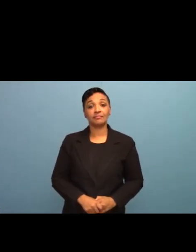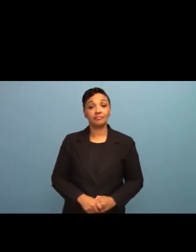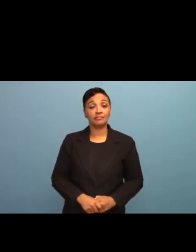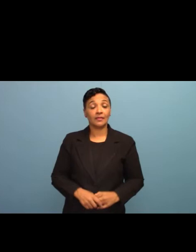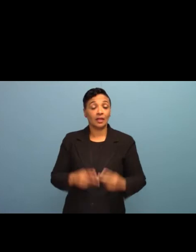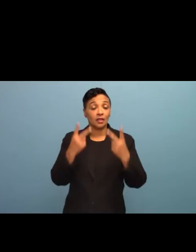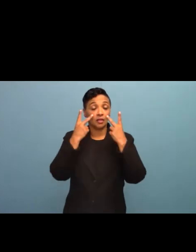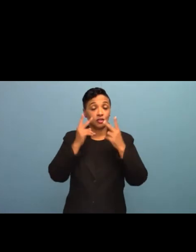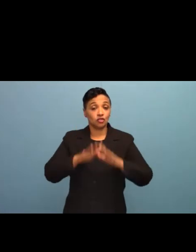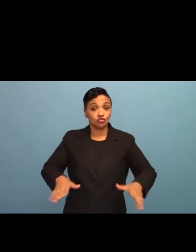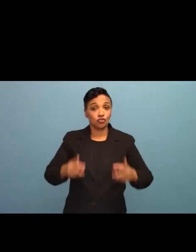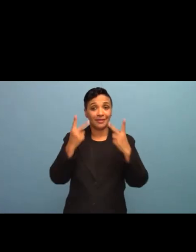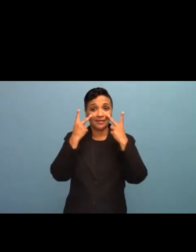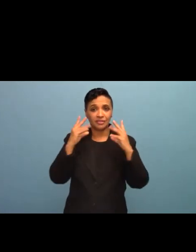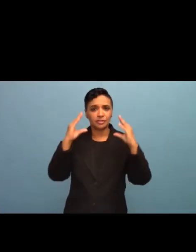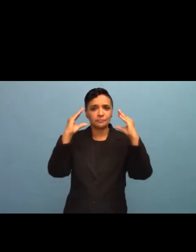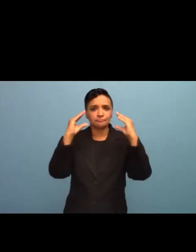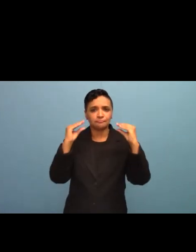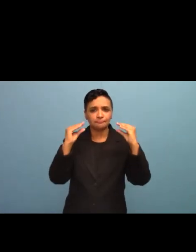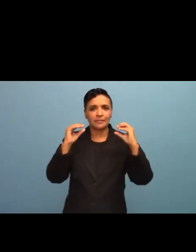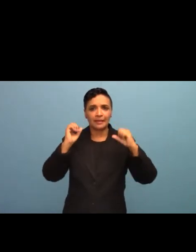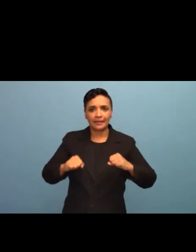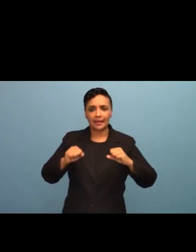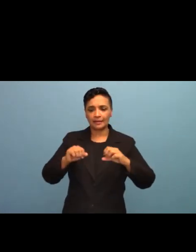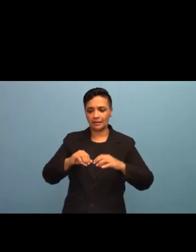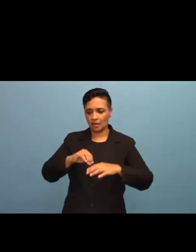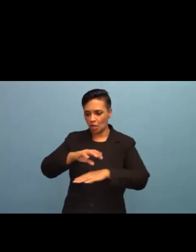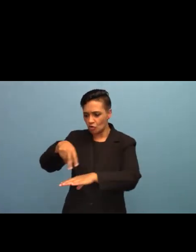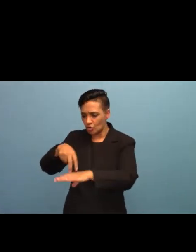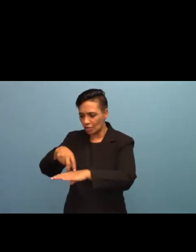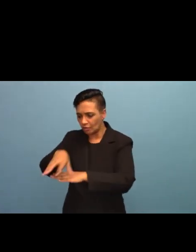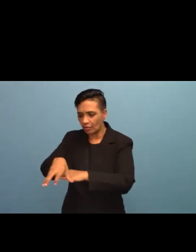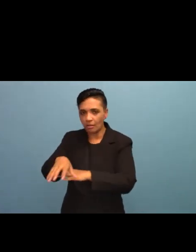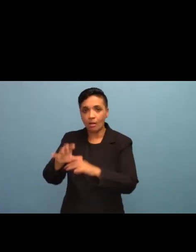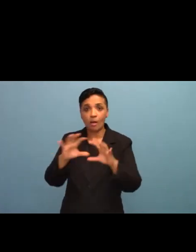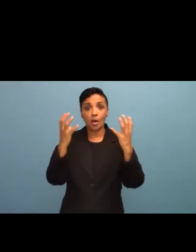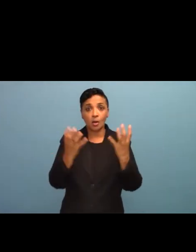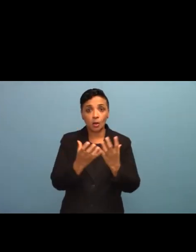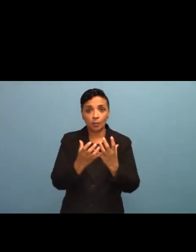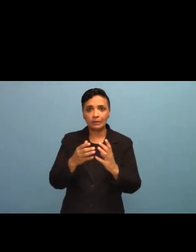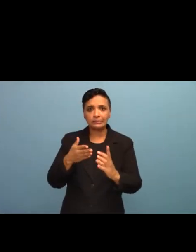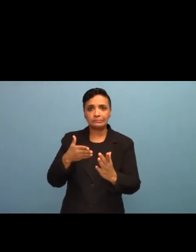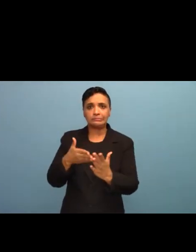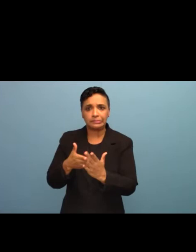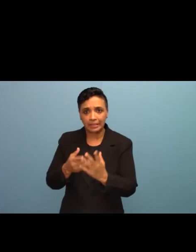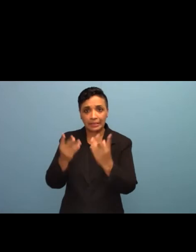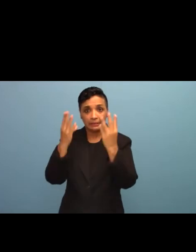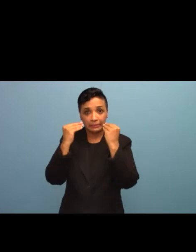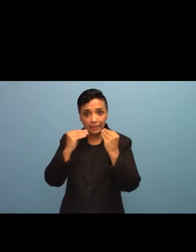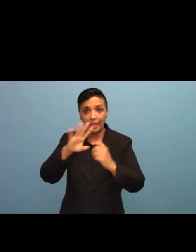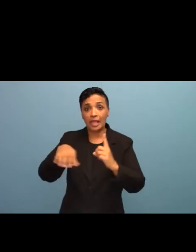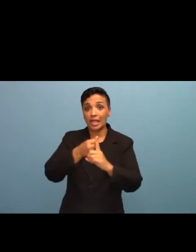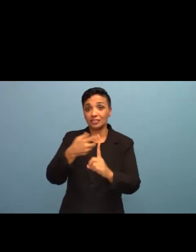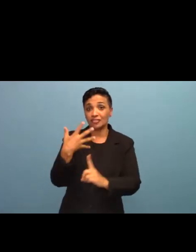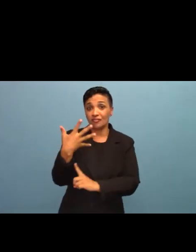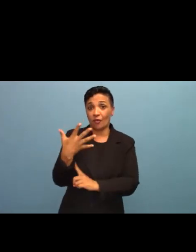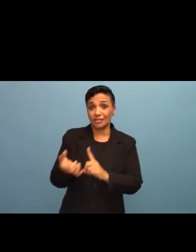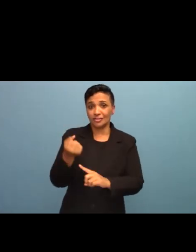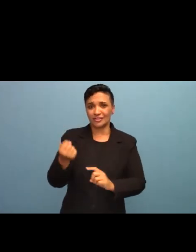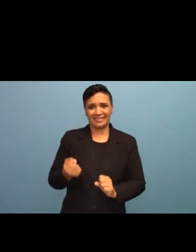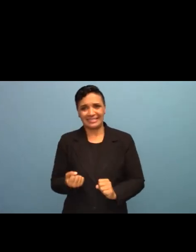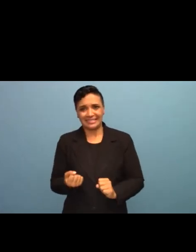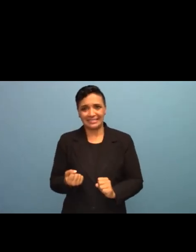will revitalize national and global efforts to achieve SDG 4. The Friends of Vision calls on member